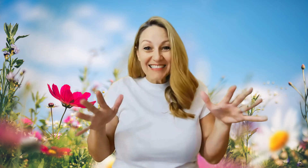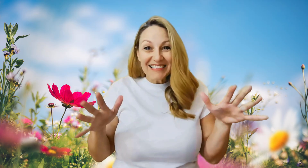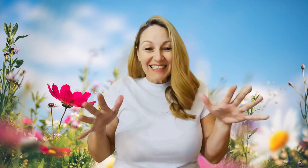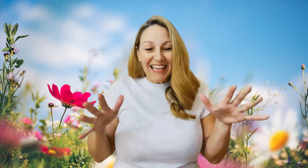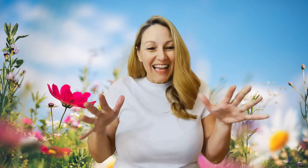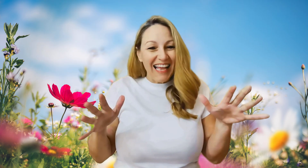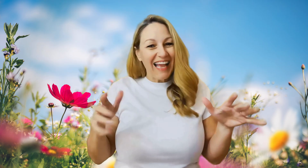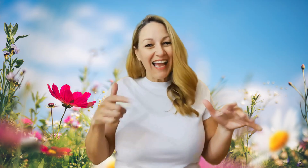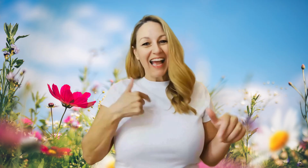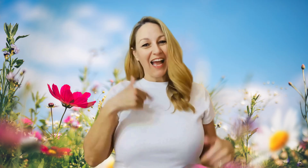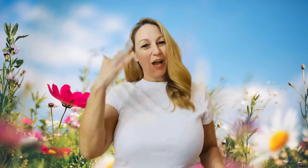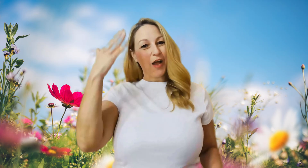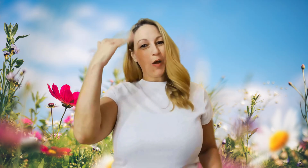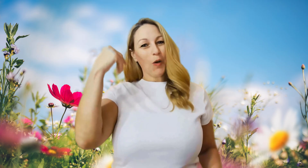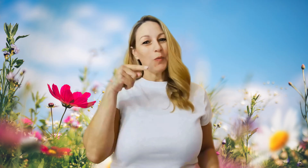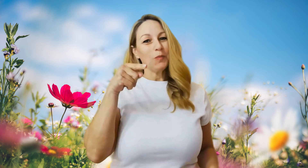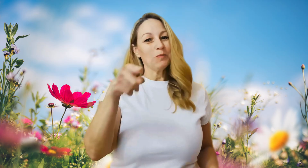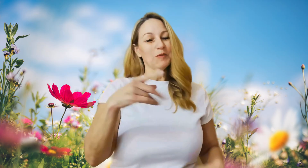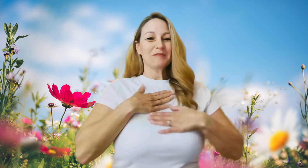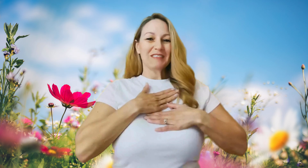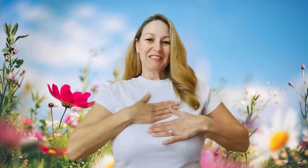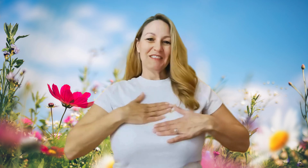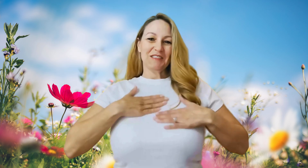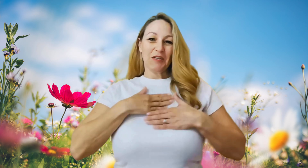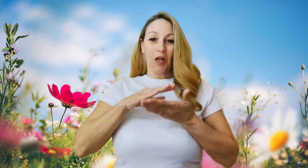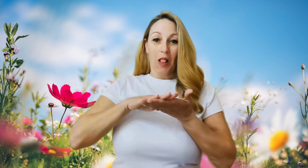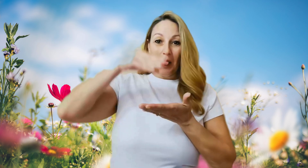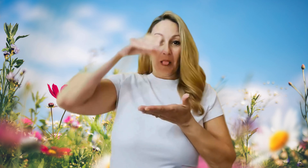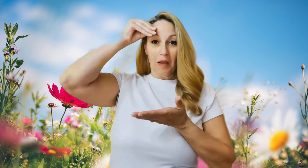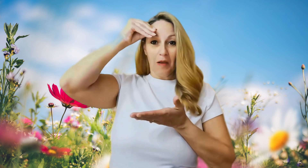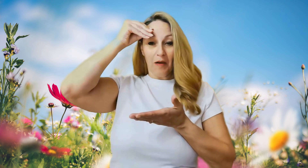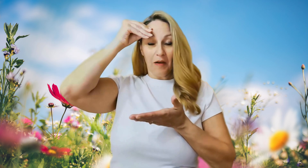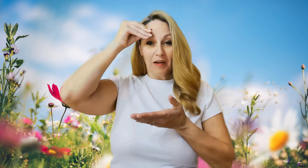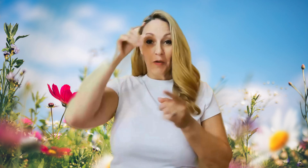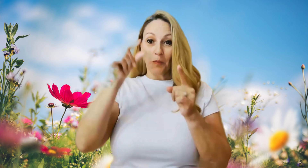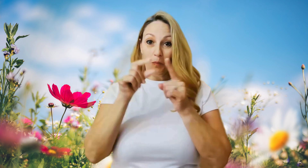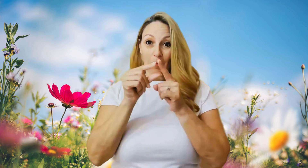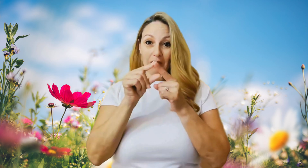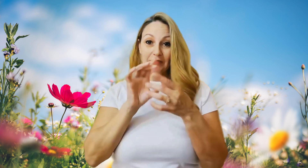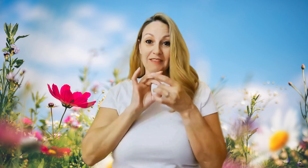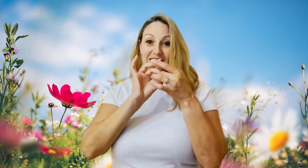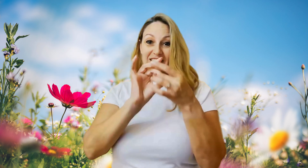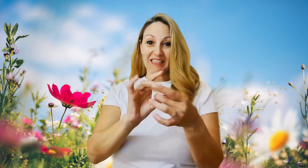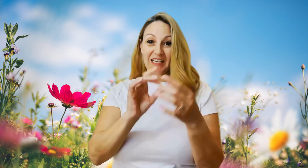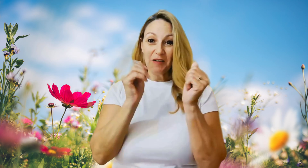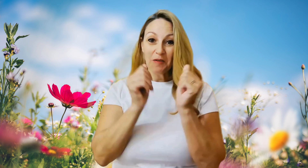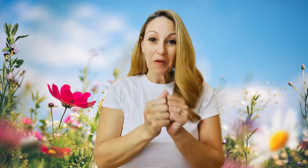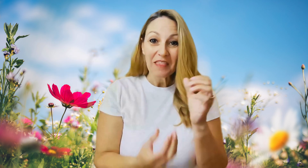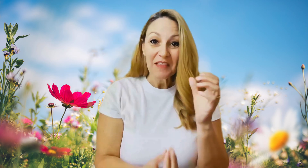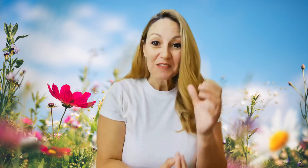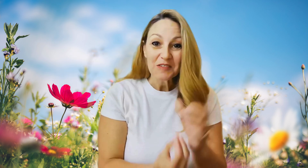That's it. I hope that you enjoyed learning words about